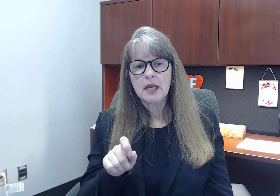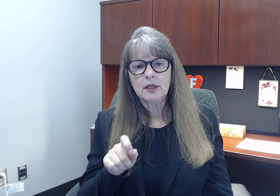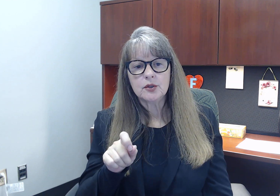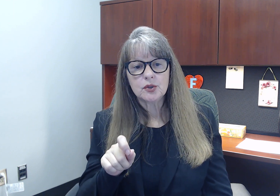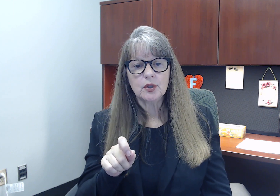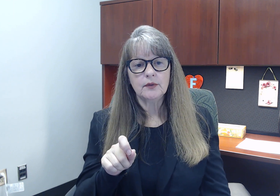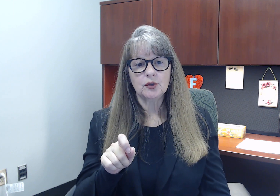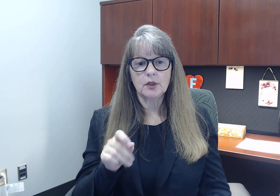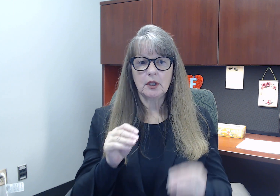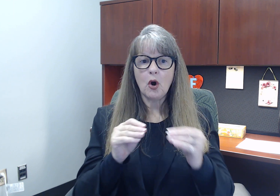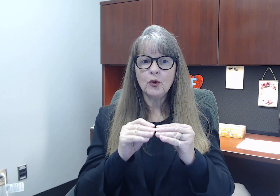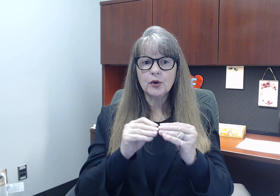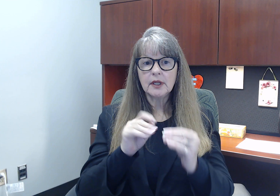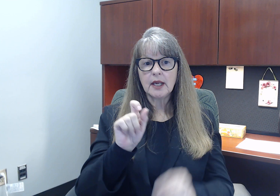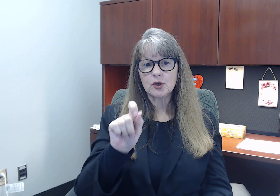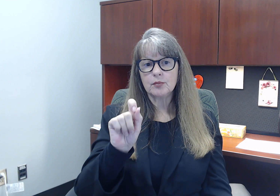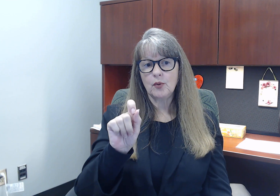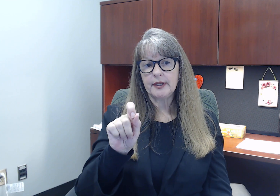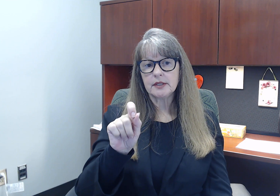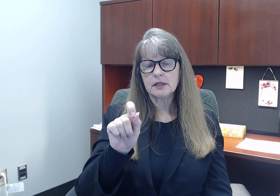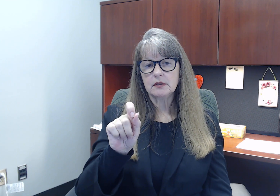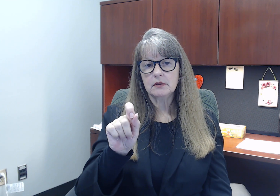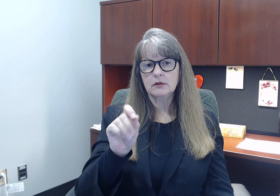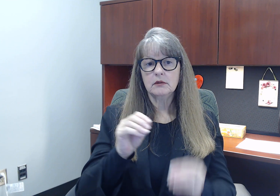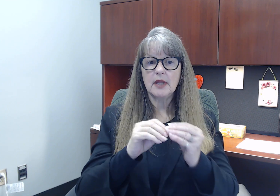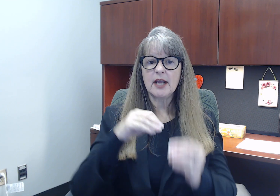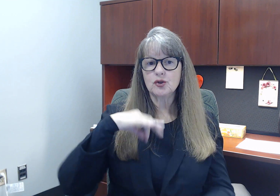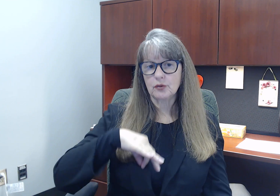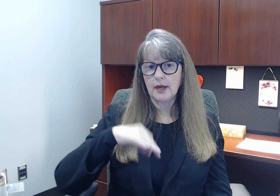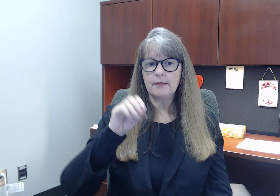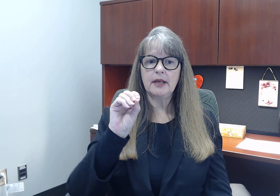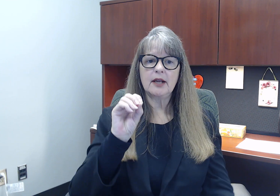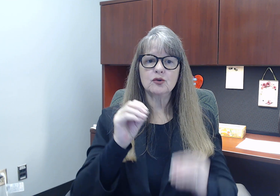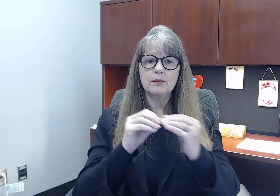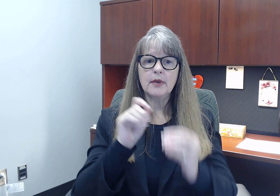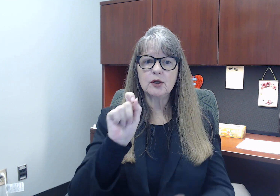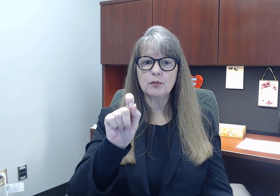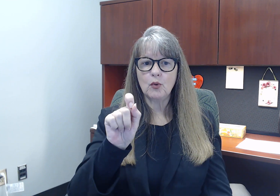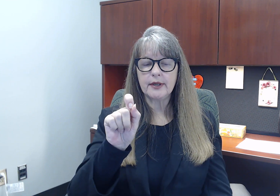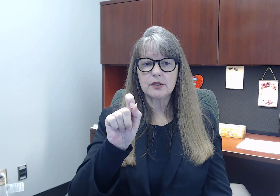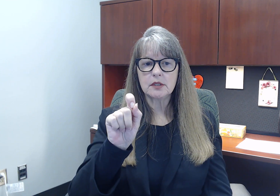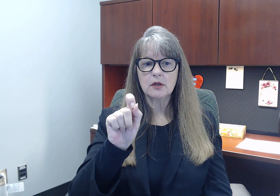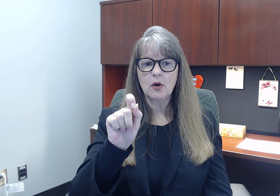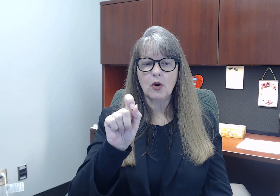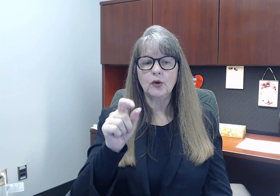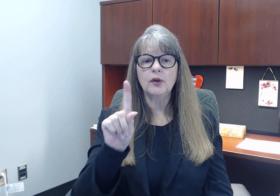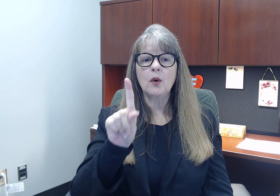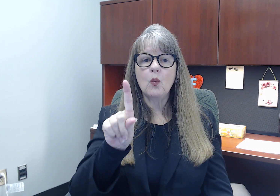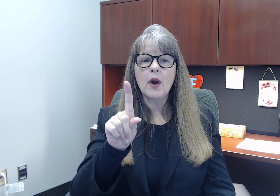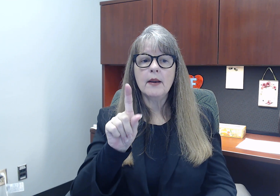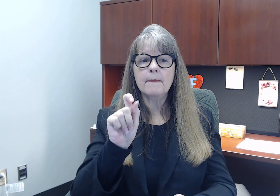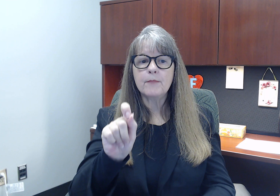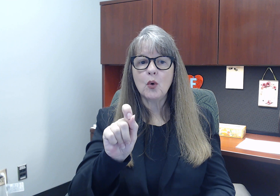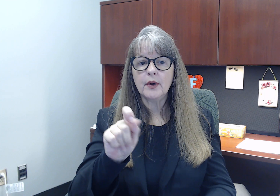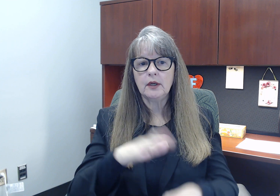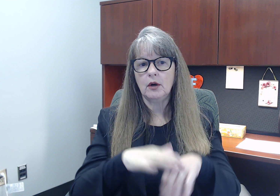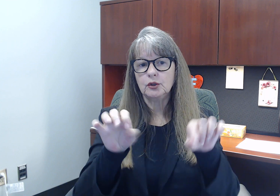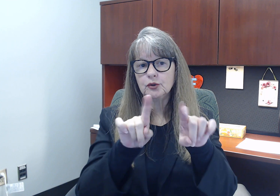a student that you're going to go, oh, you're going to get extra points, extra credit, but extra points, or you get 1 point on your